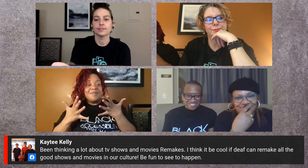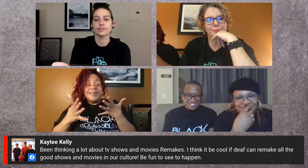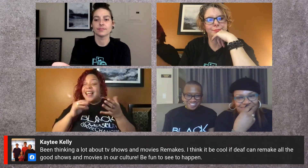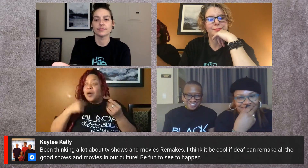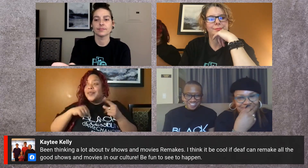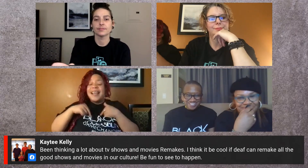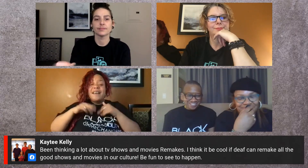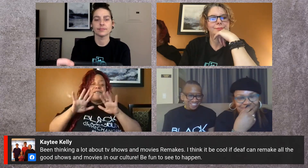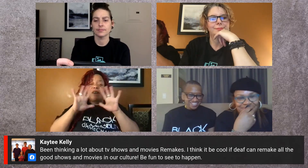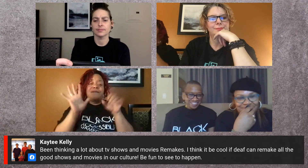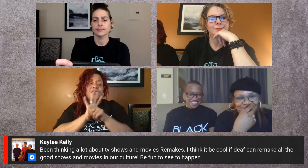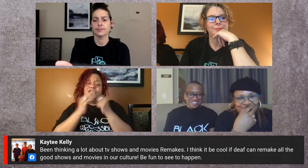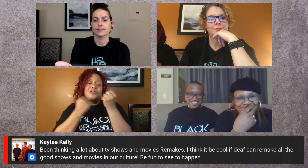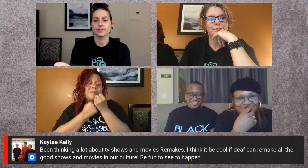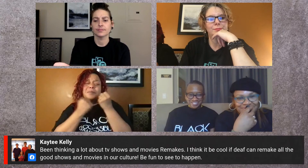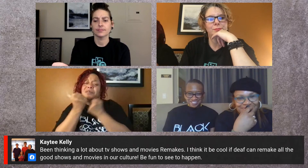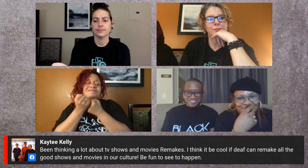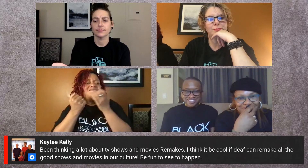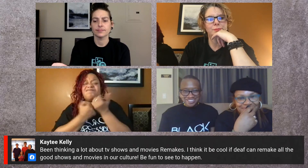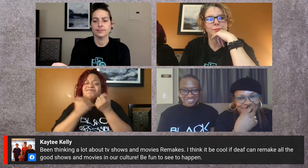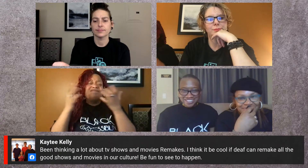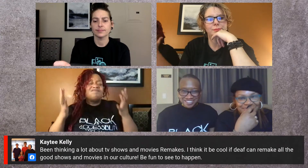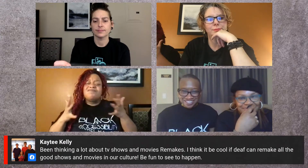We're about to change the game.